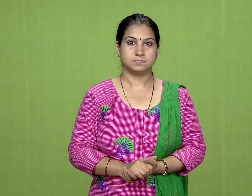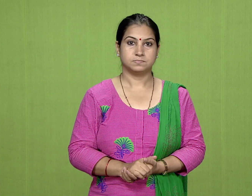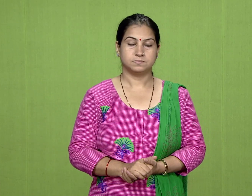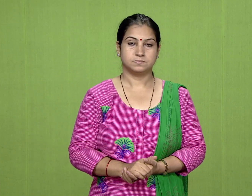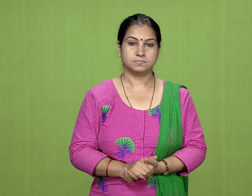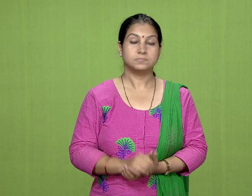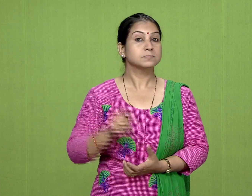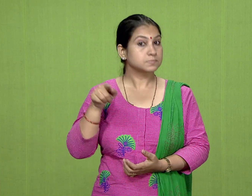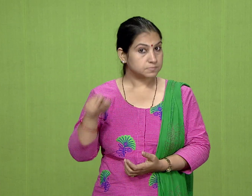Therefore,